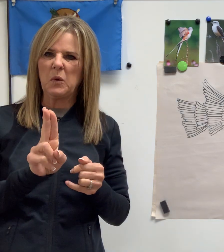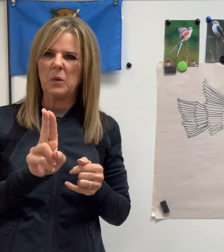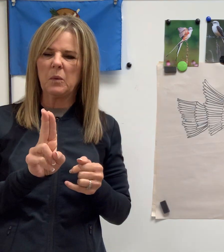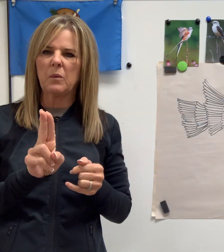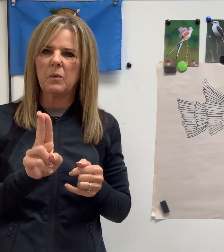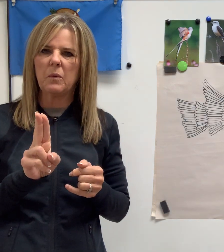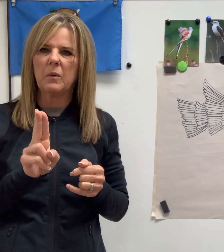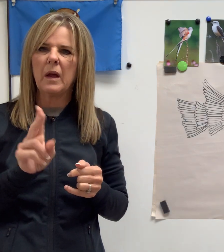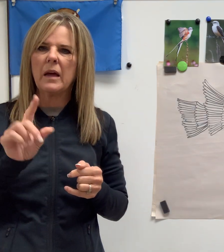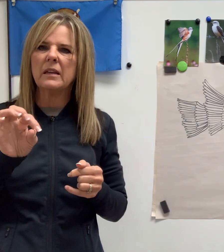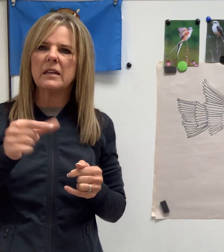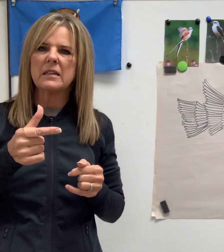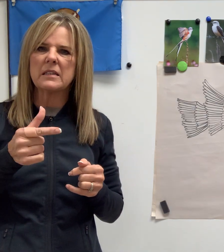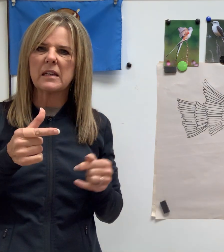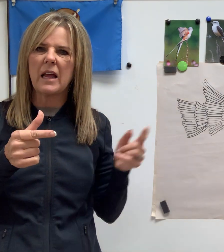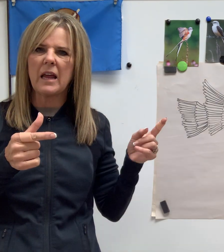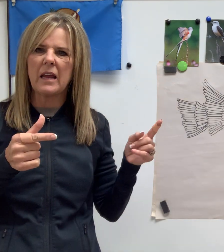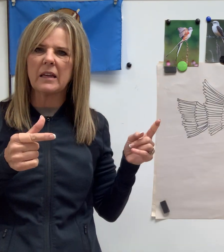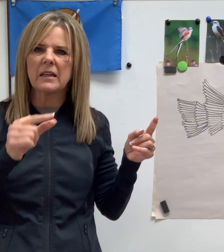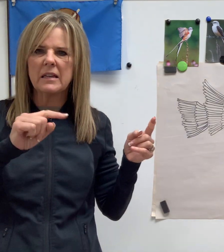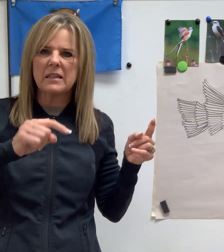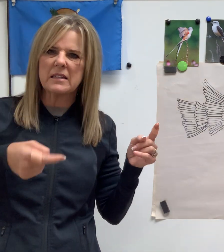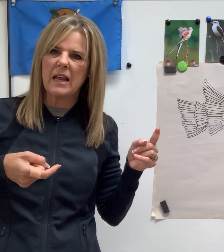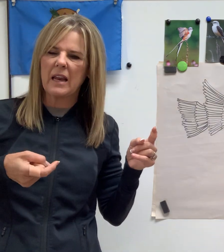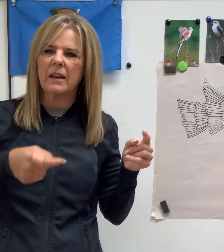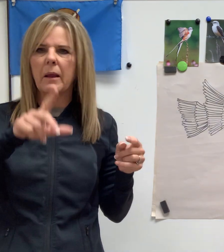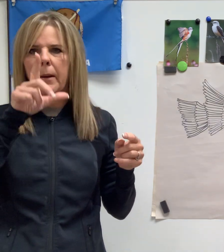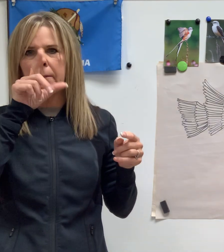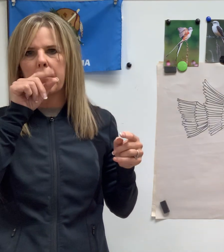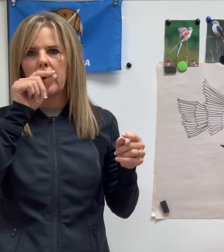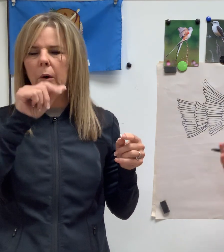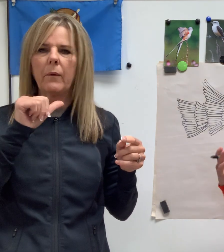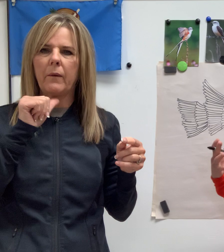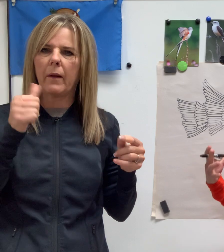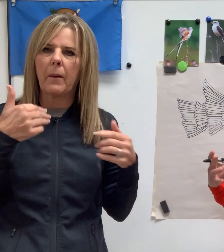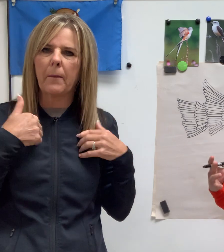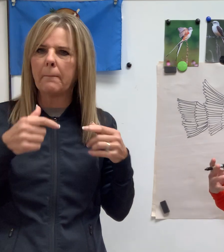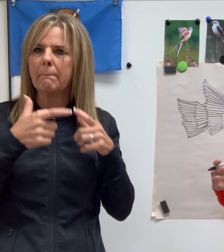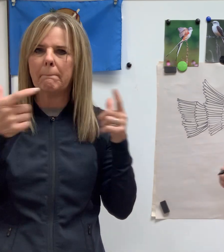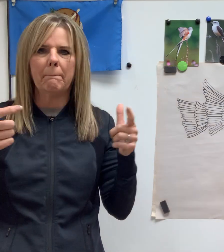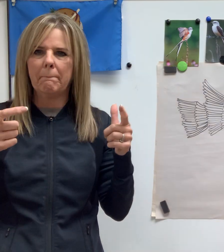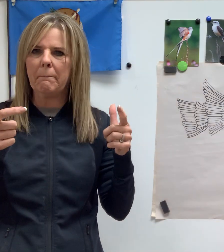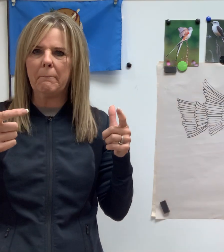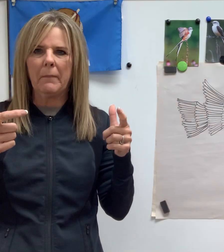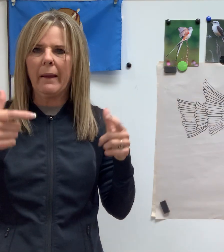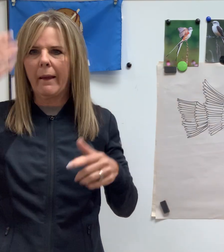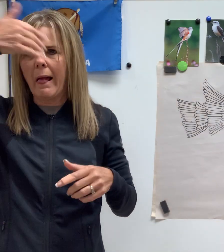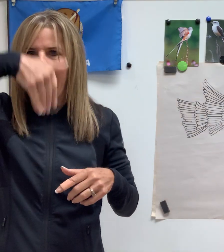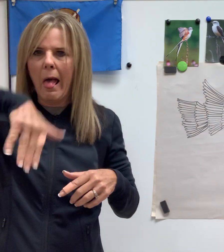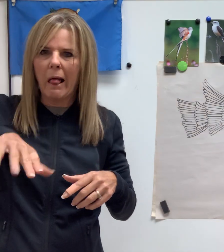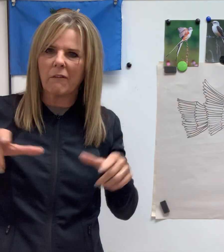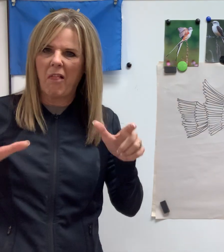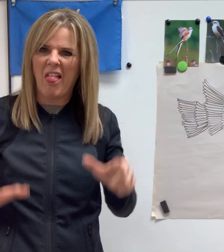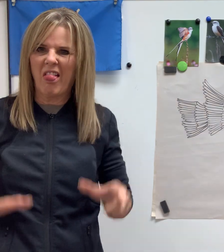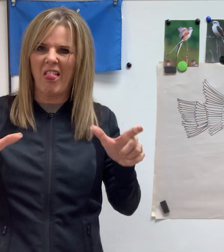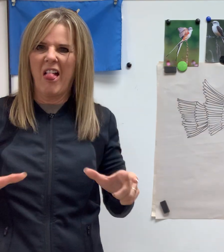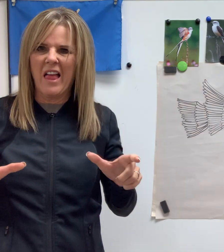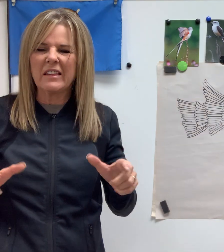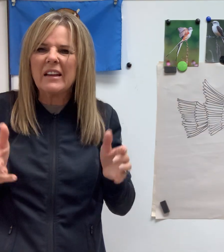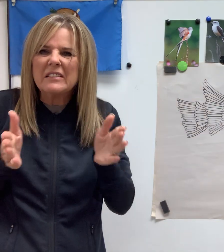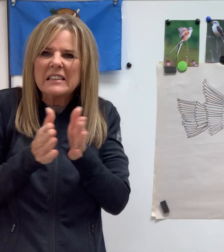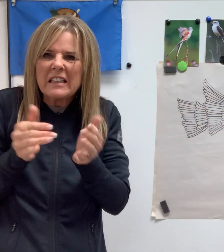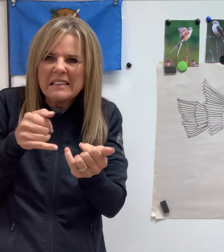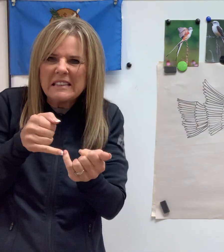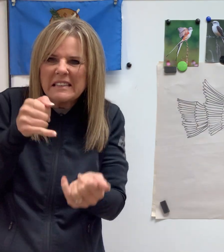make his leg slanted. Now, of course, these are birds. Birds don't have big fat elephant legs, right? Very skinny little